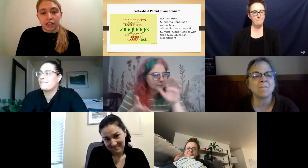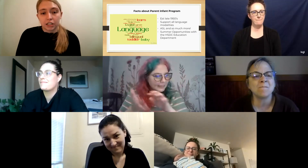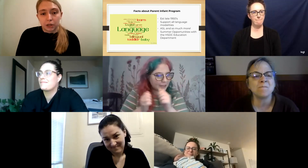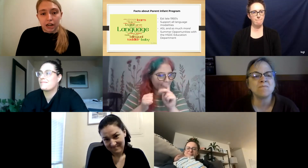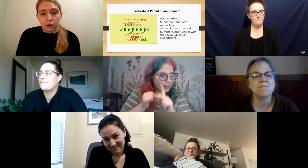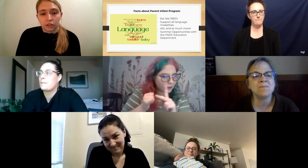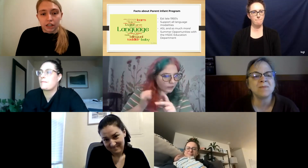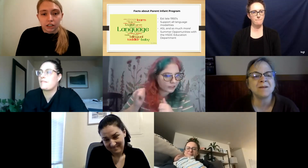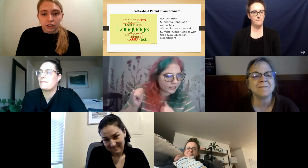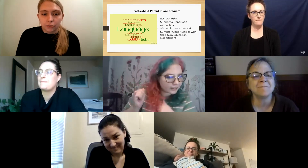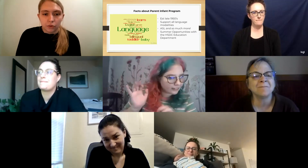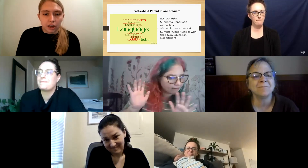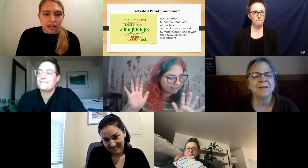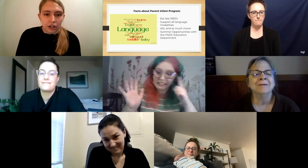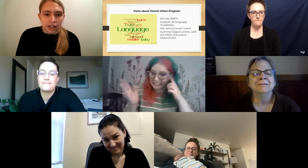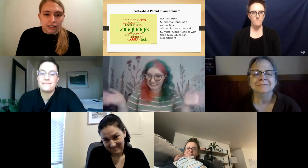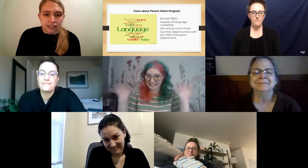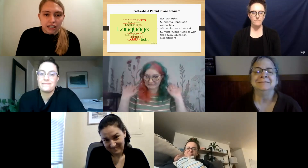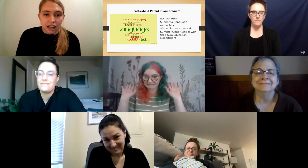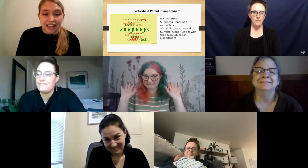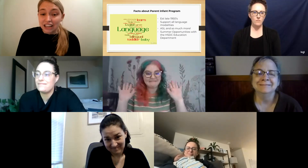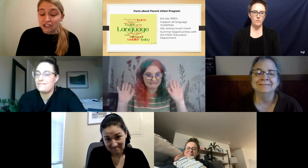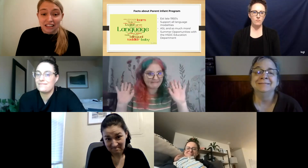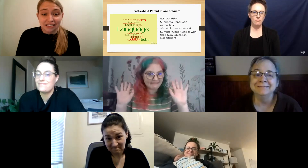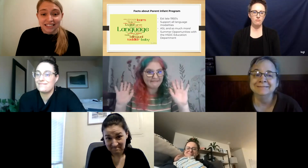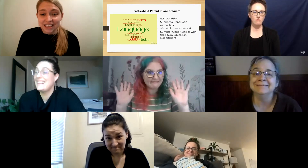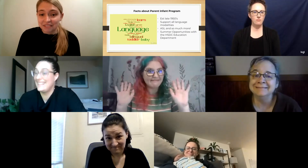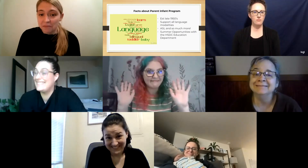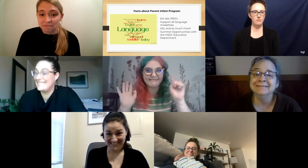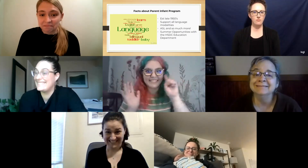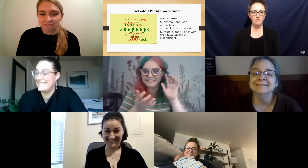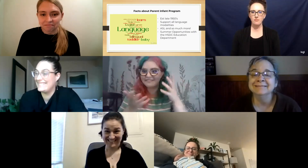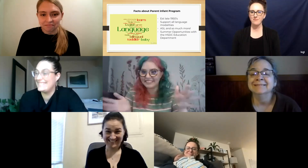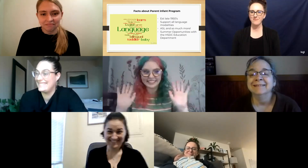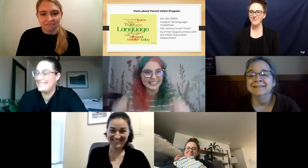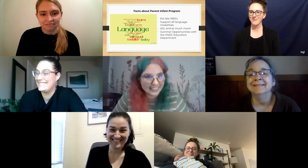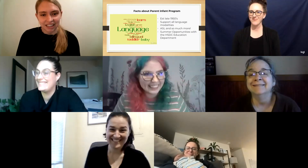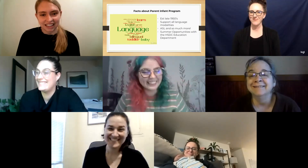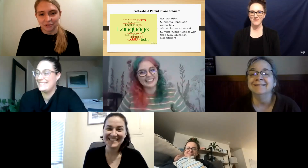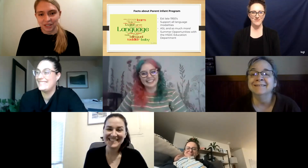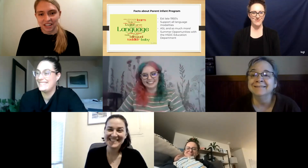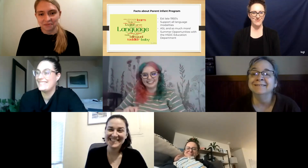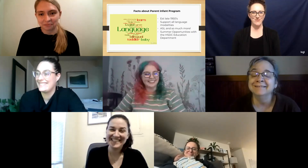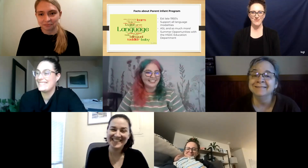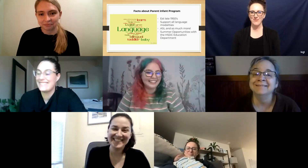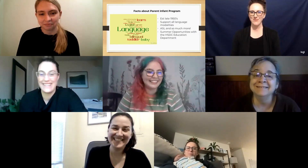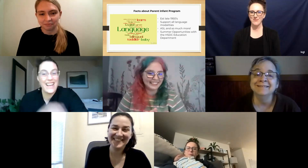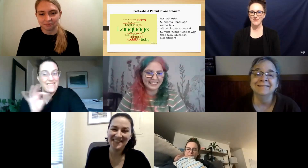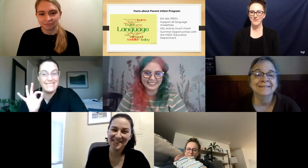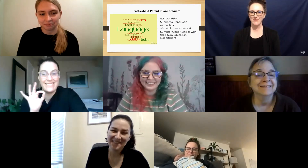also wanted to put out there with what Karen had said. I actually think that's it. Yep. I think we're done.